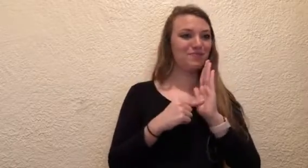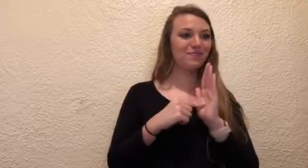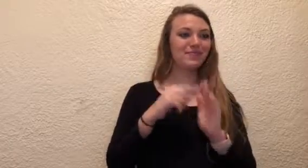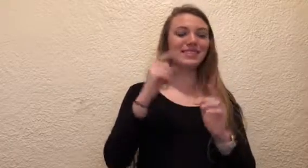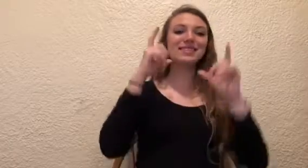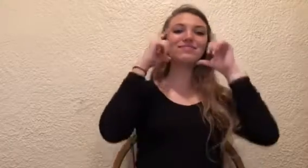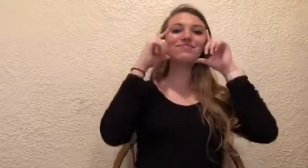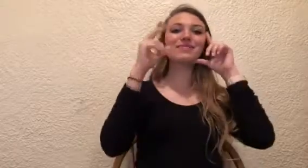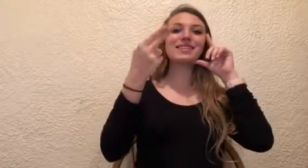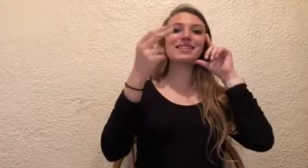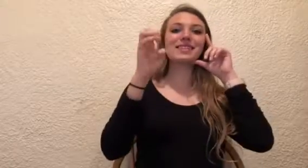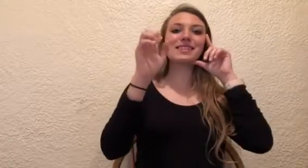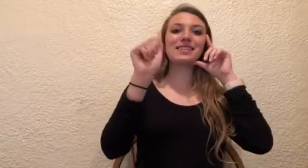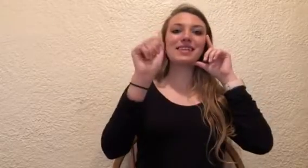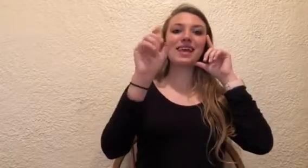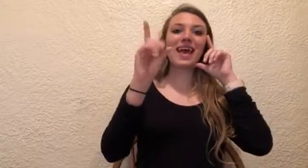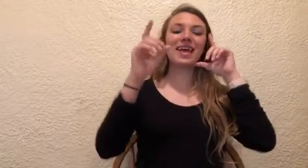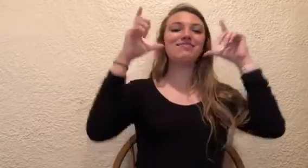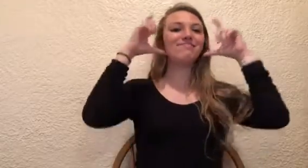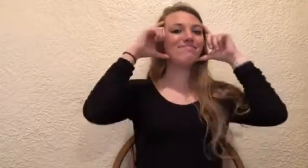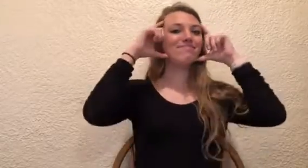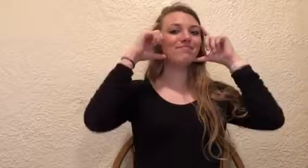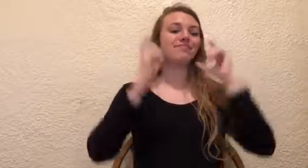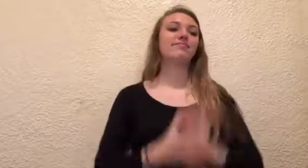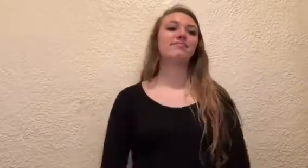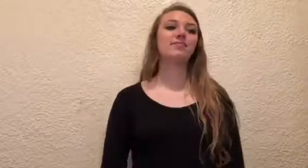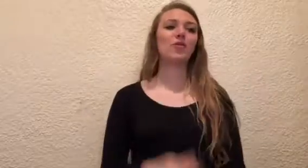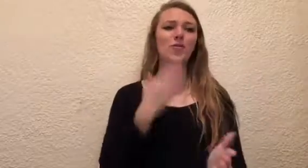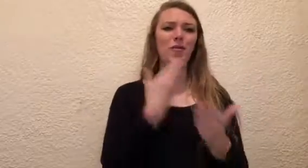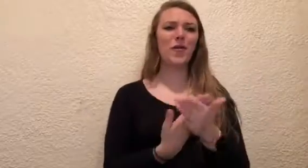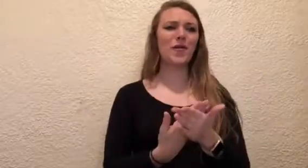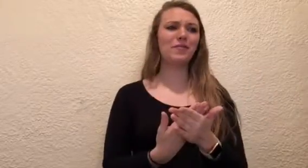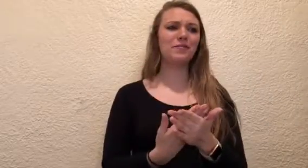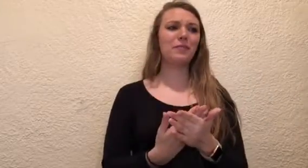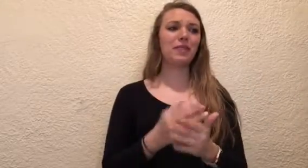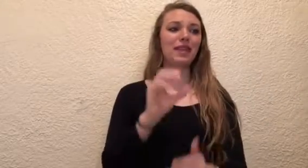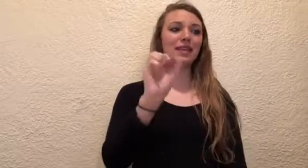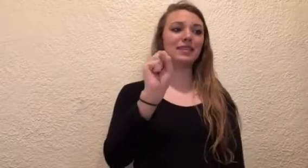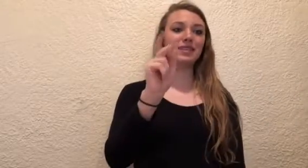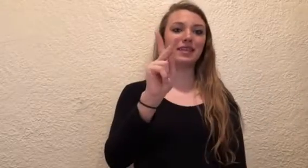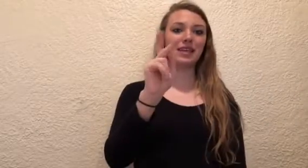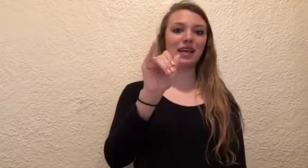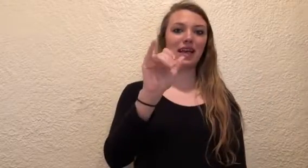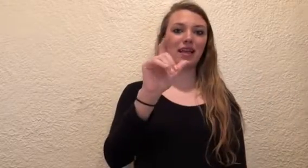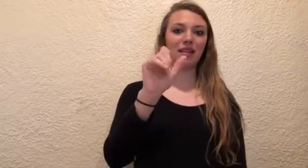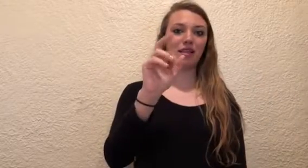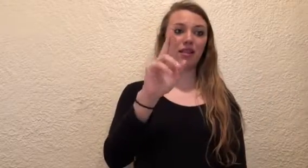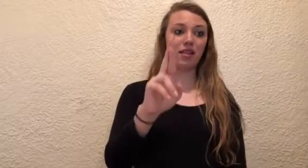The head. Good. Skylar, can you identify another body part we haven't mentioned?